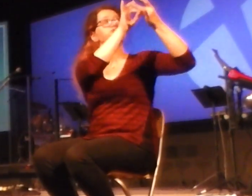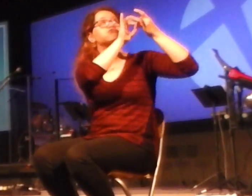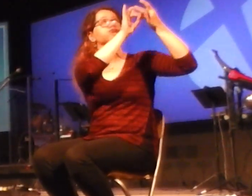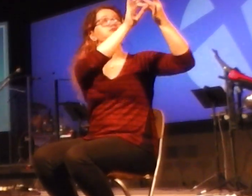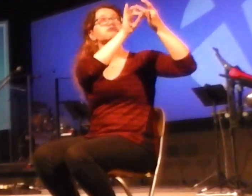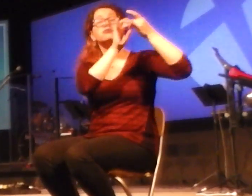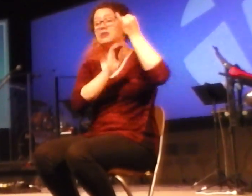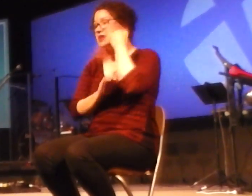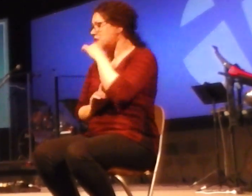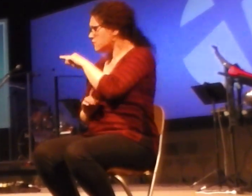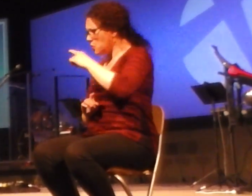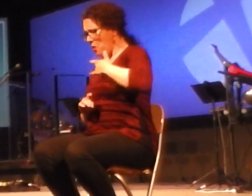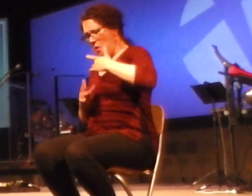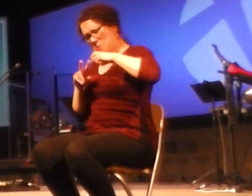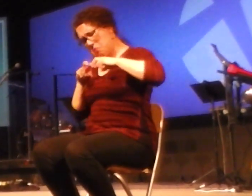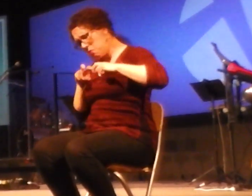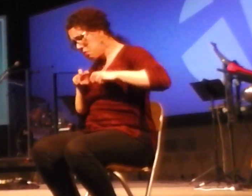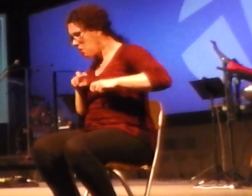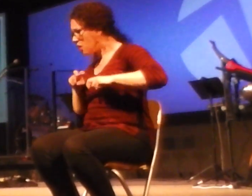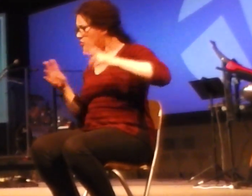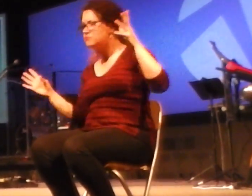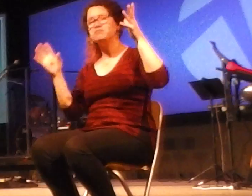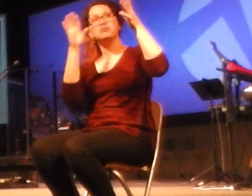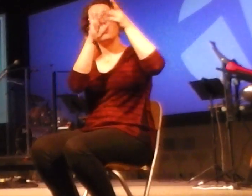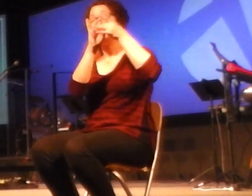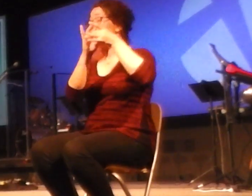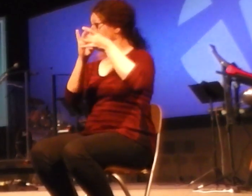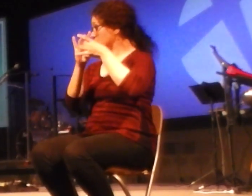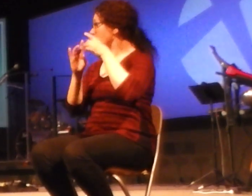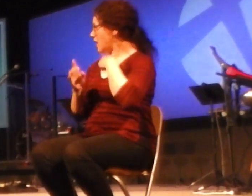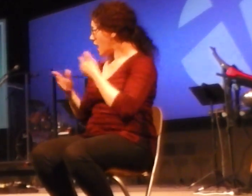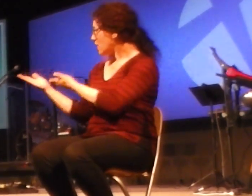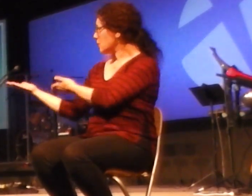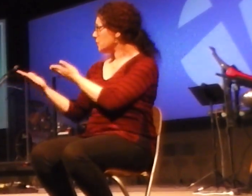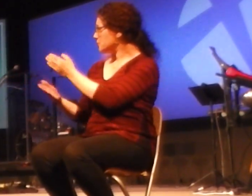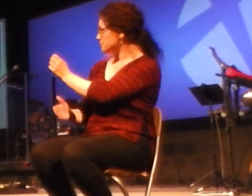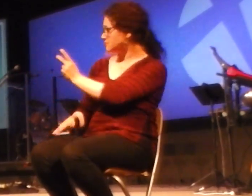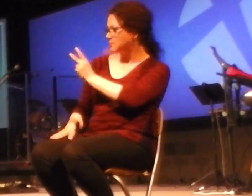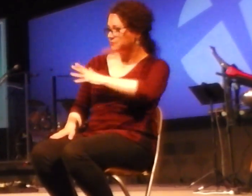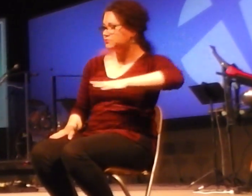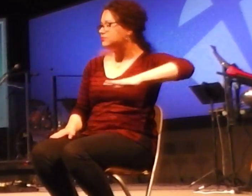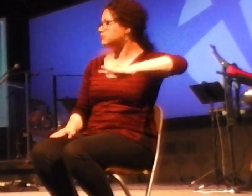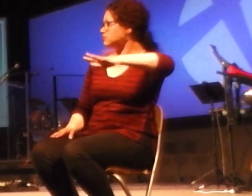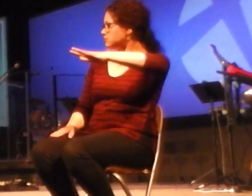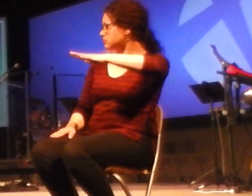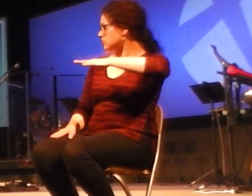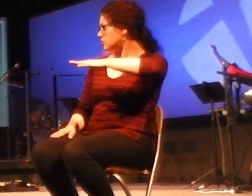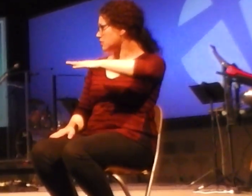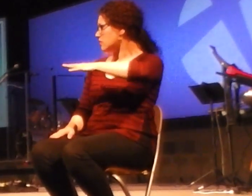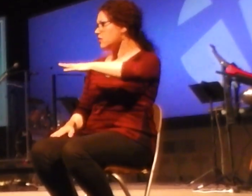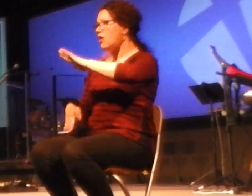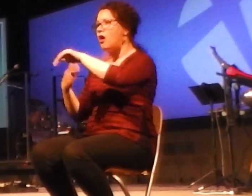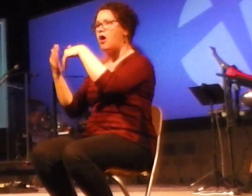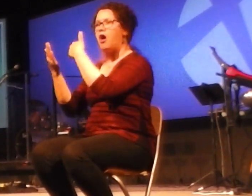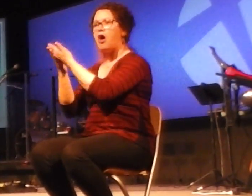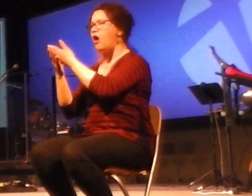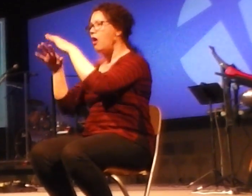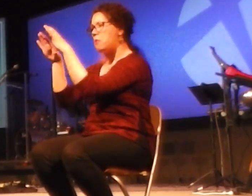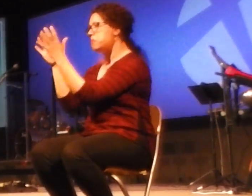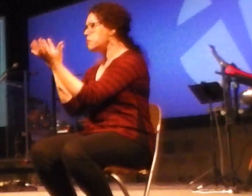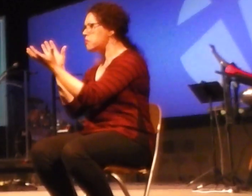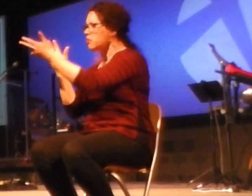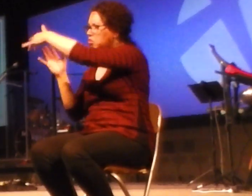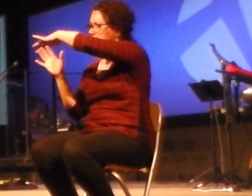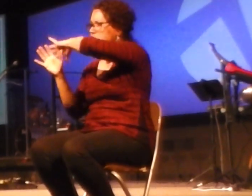I will be found by you, declares the Lord, and will bring you back from captivity. I will gather you from all the nations and places where